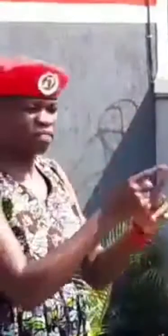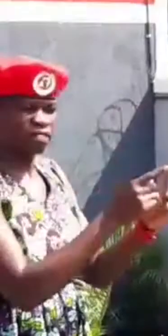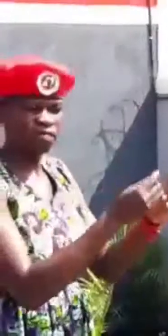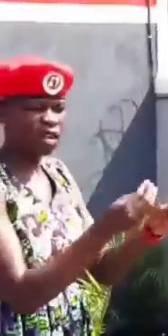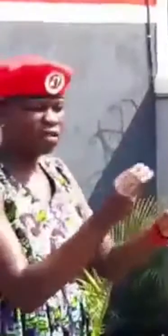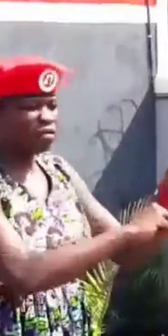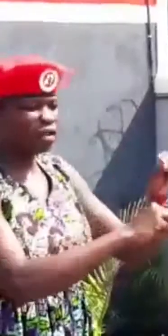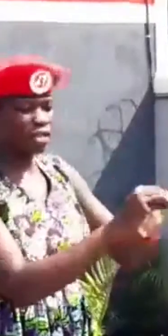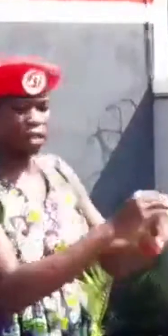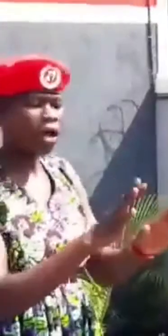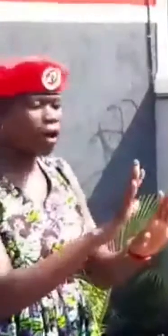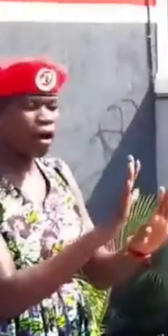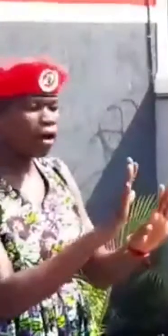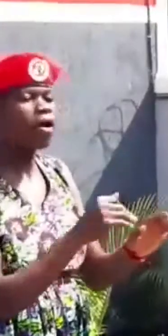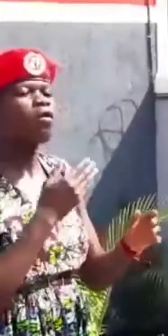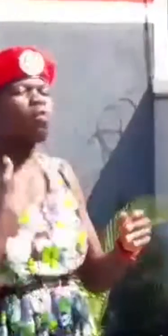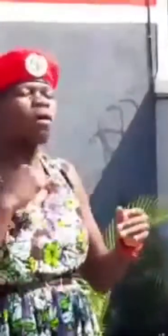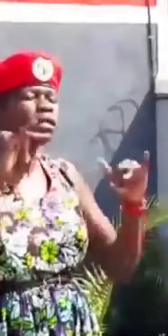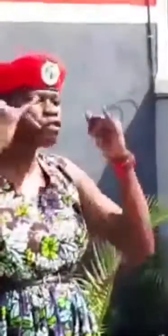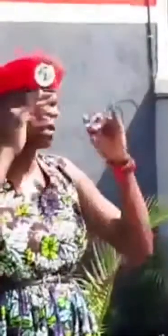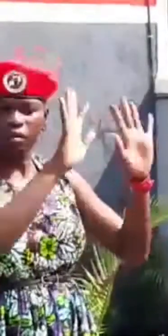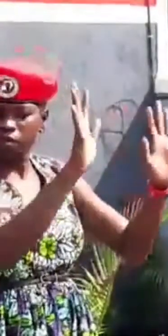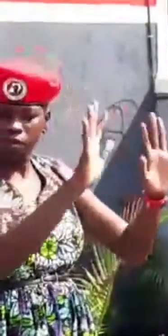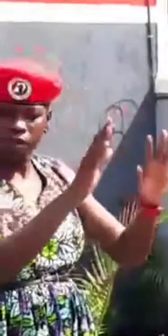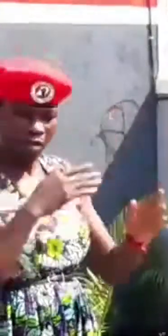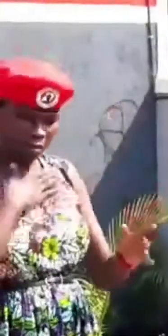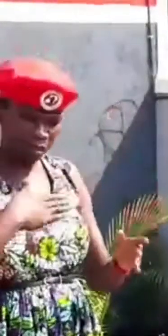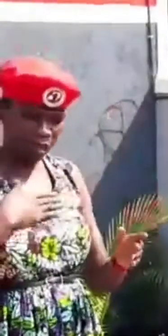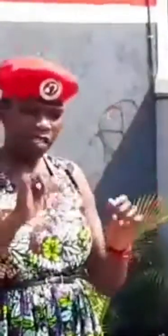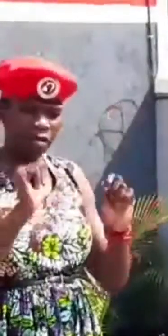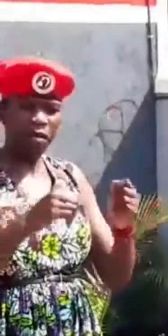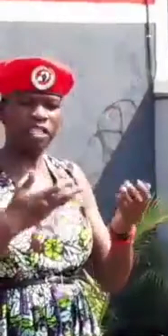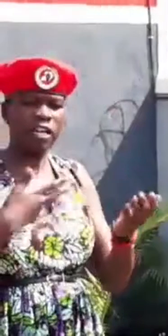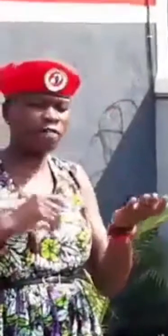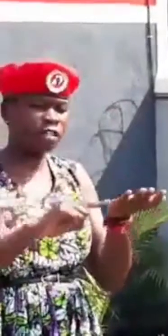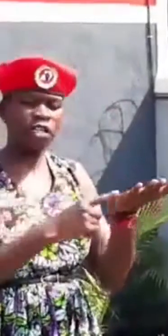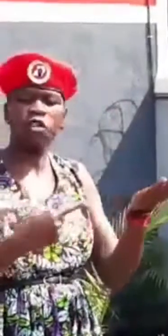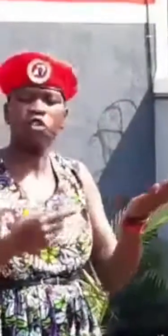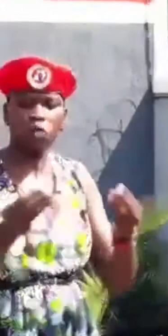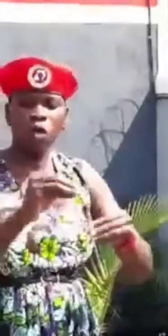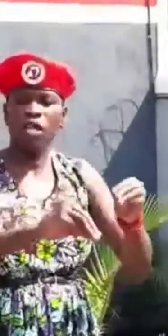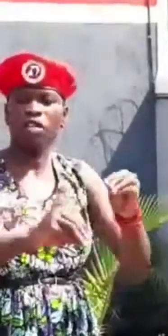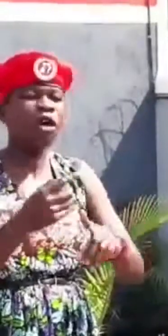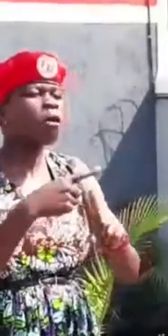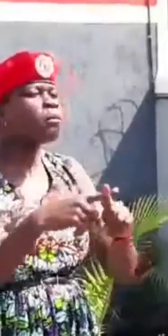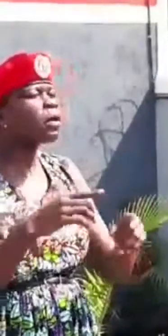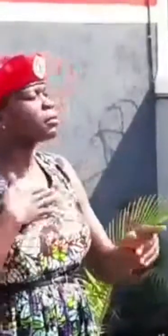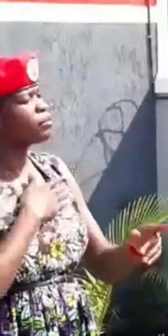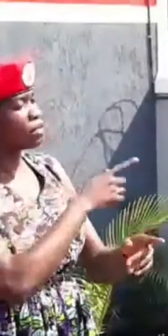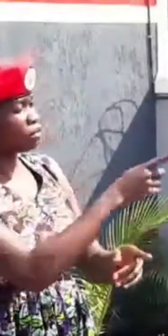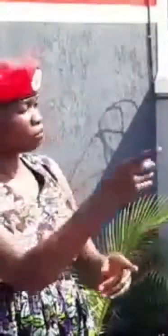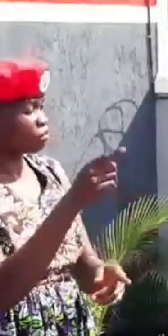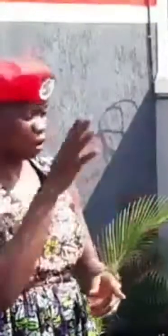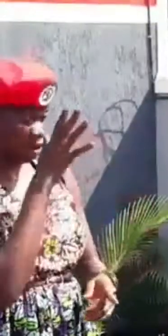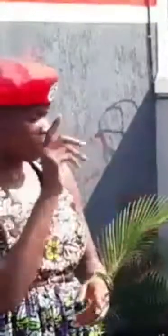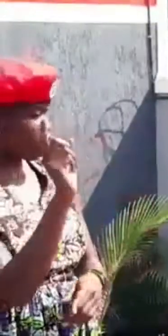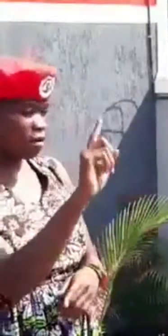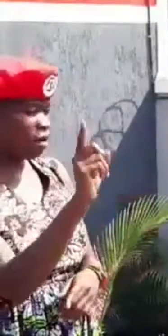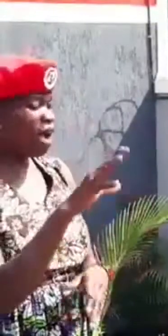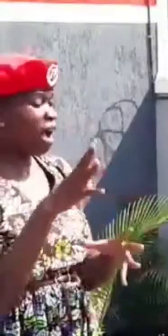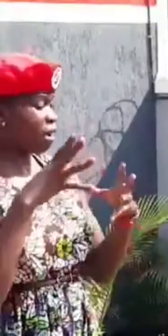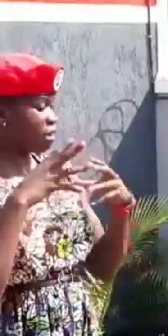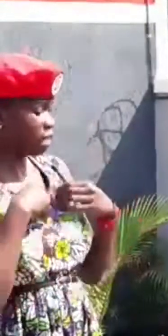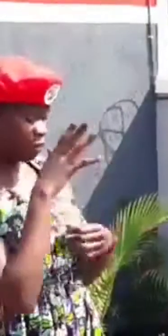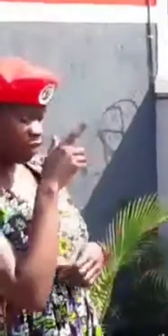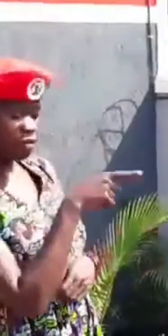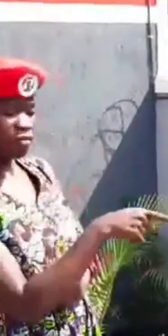election as we all know them. I want to tell you that no Ugandan should be fooled into believing that